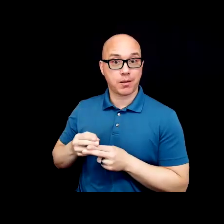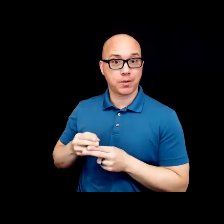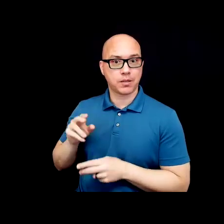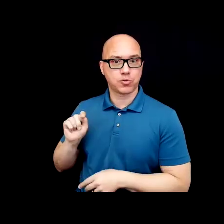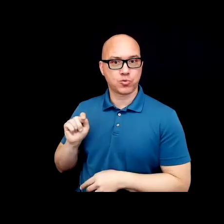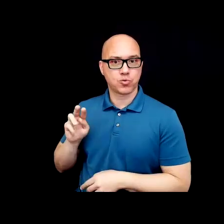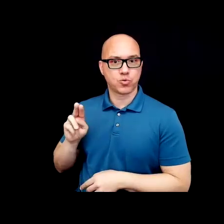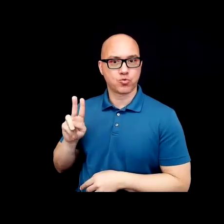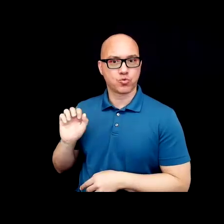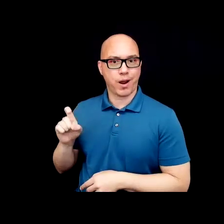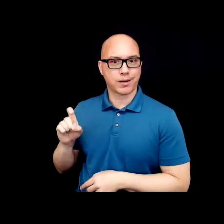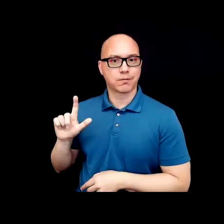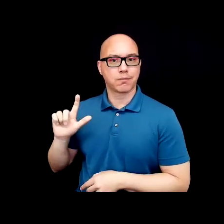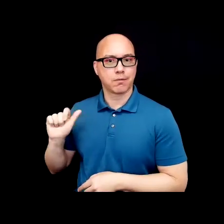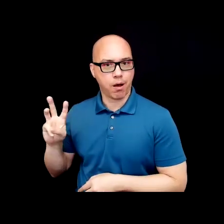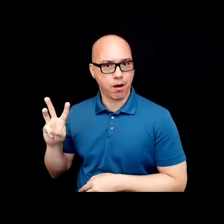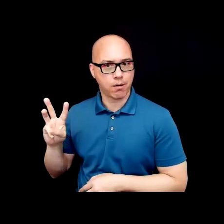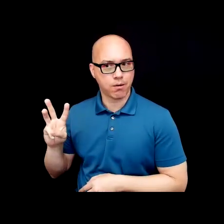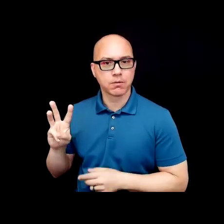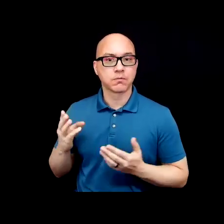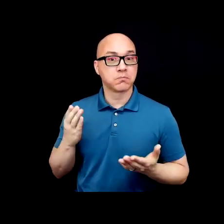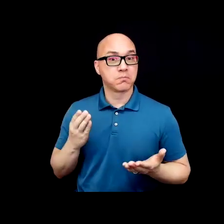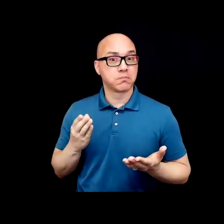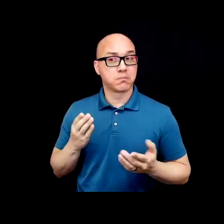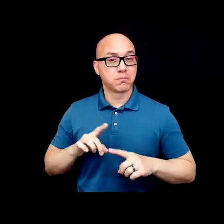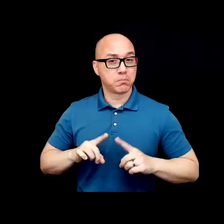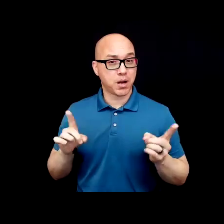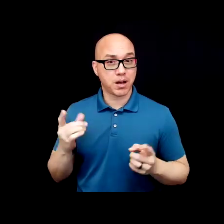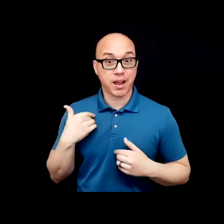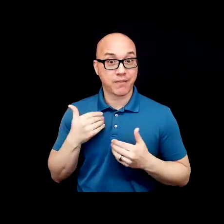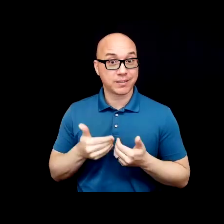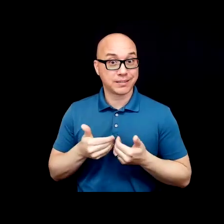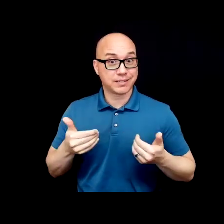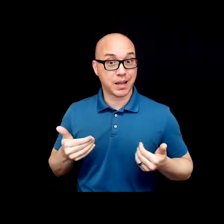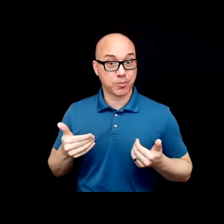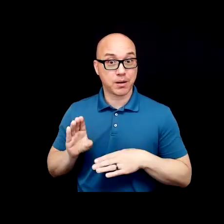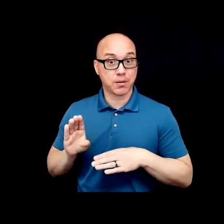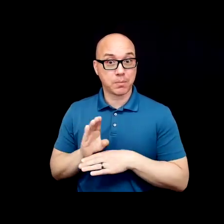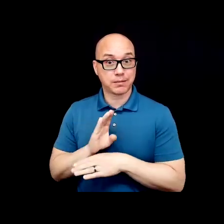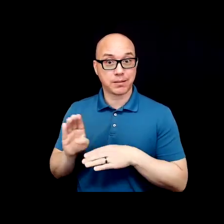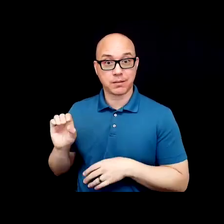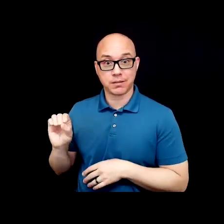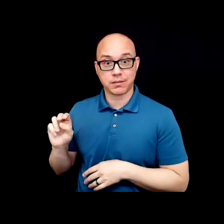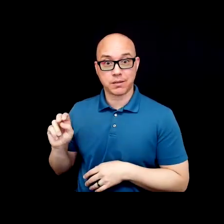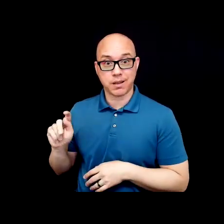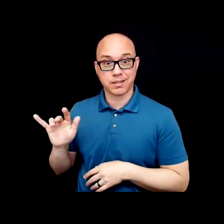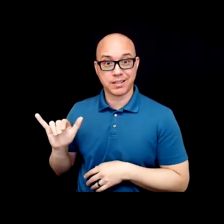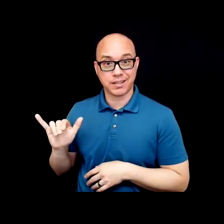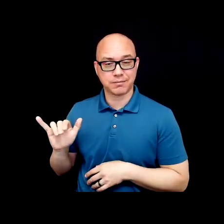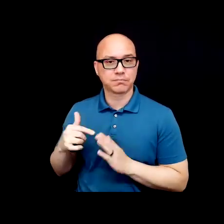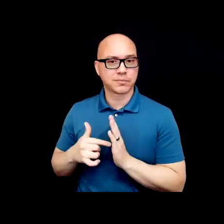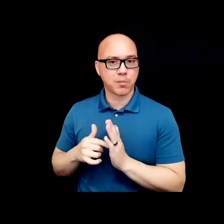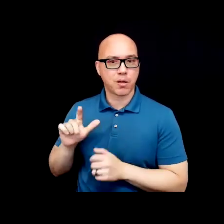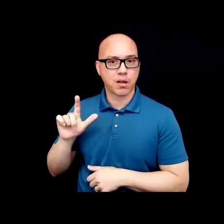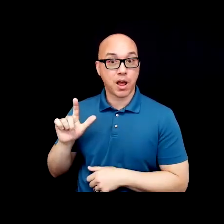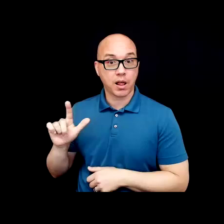Law, but there's not a separate business entity. There's not a LLC or a corporation or a